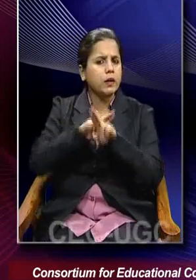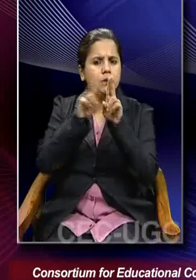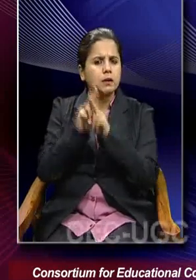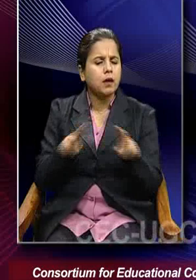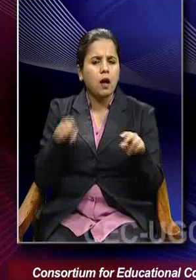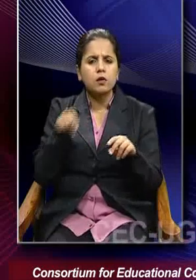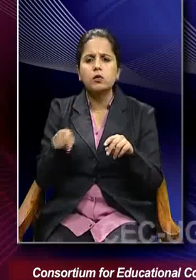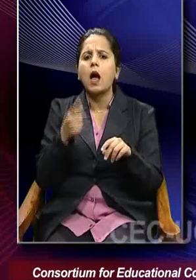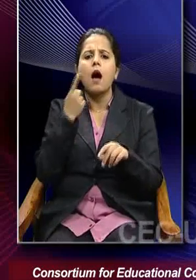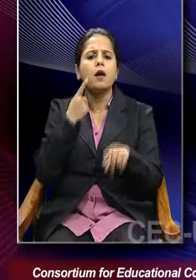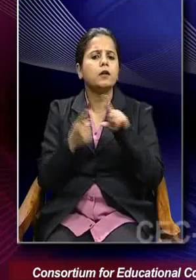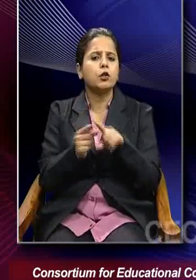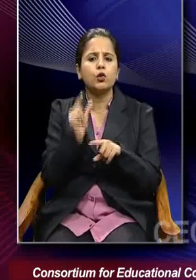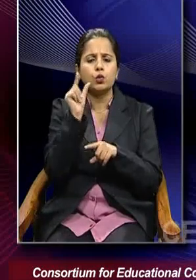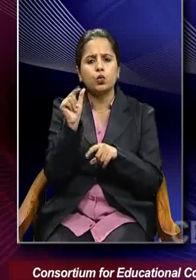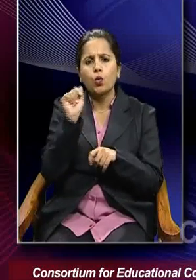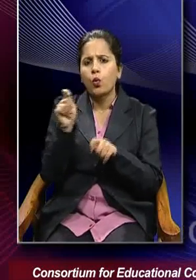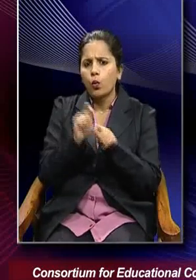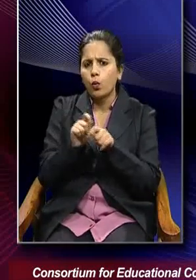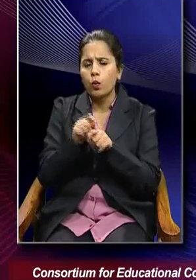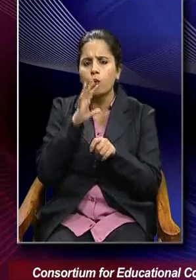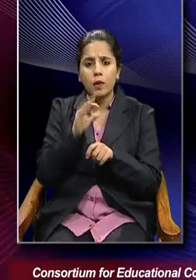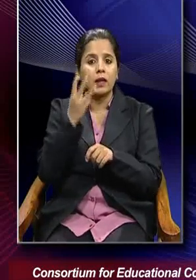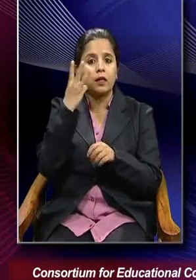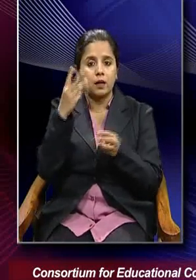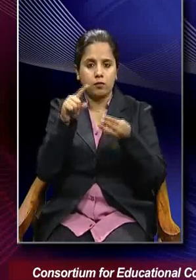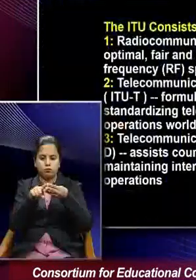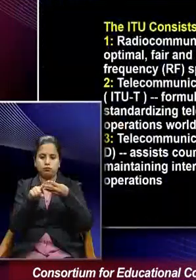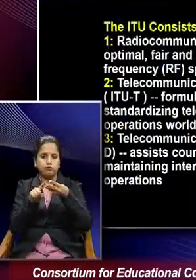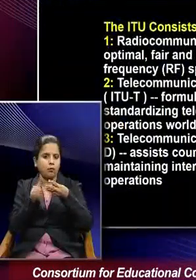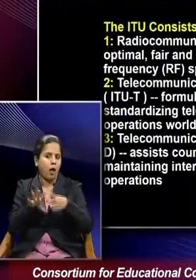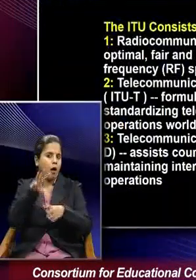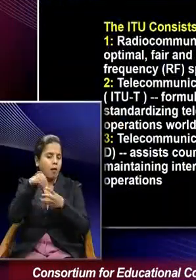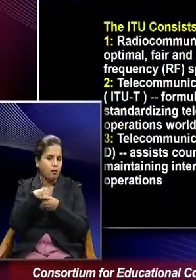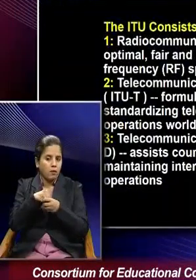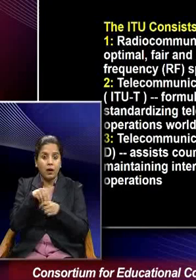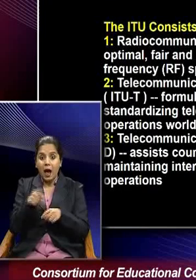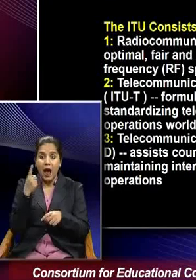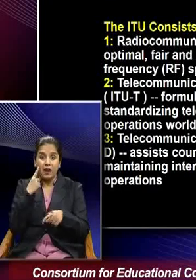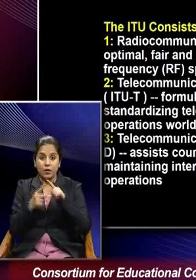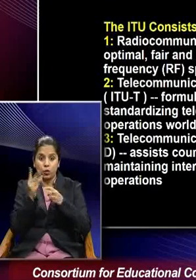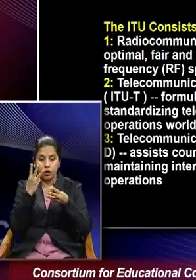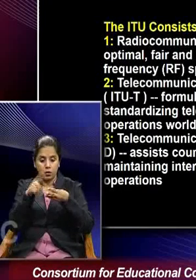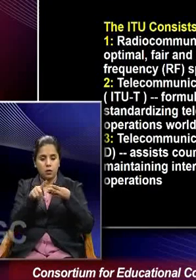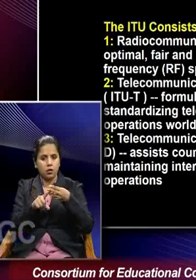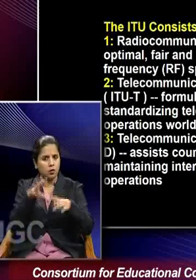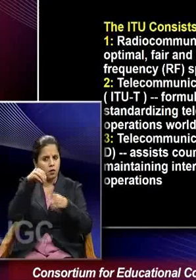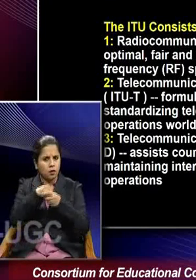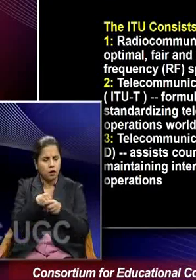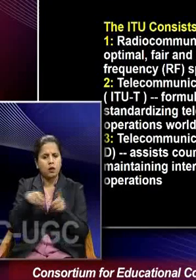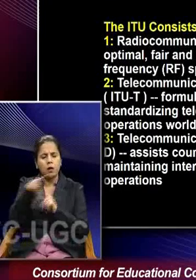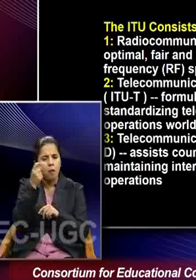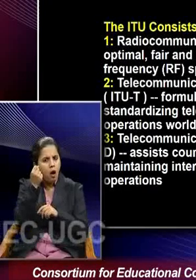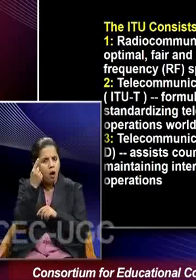the International Telecommunication Union consists of three sectors, and these three sectors throw some light on the